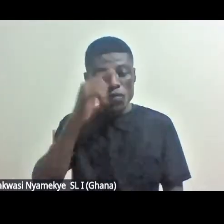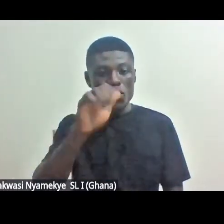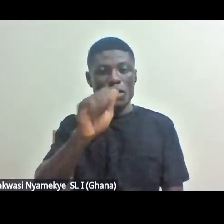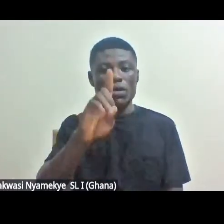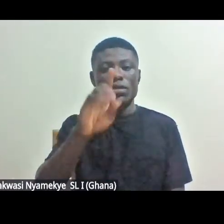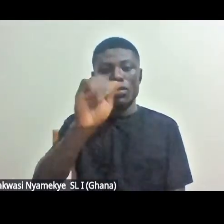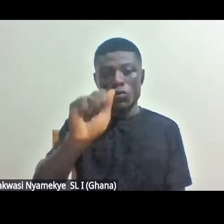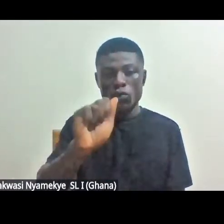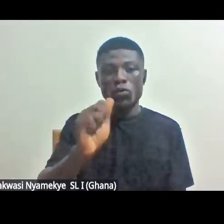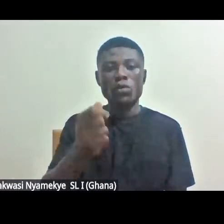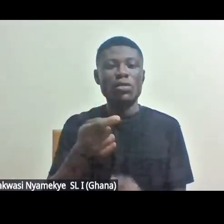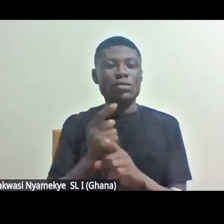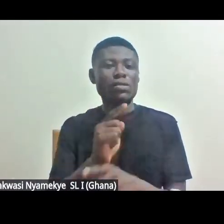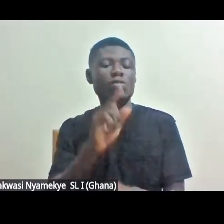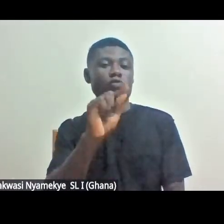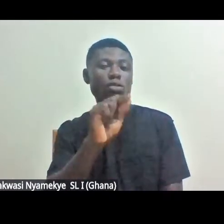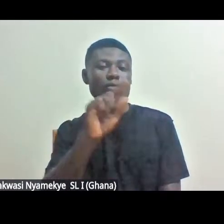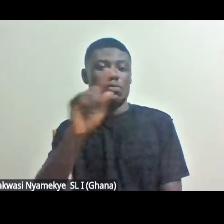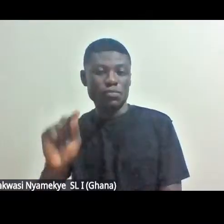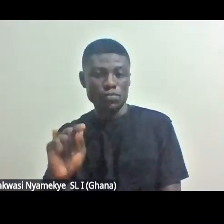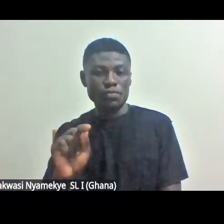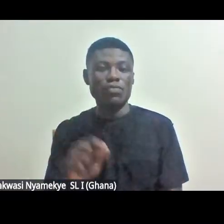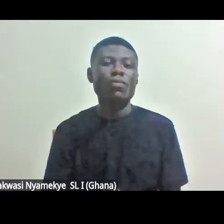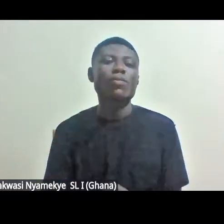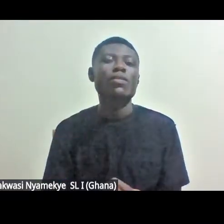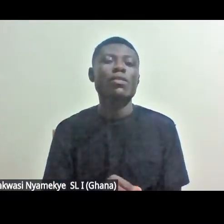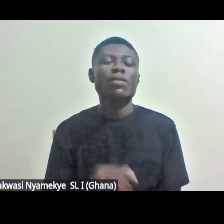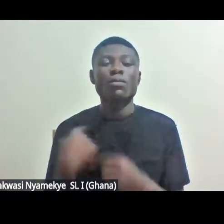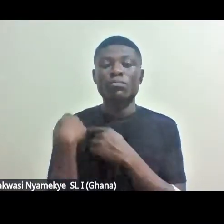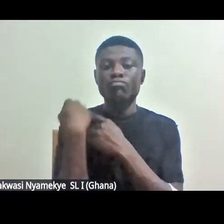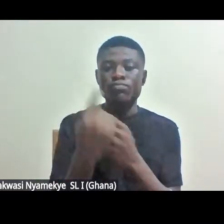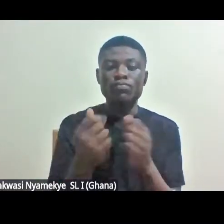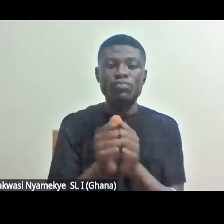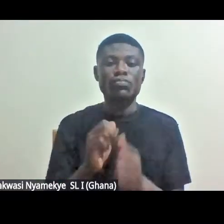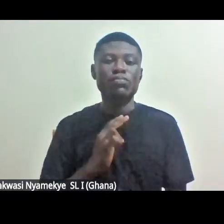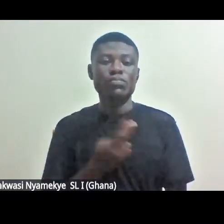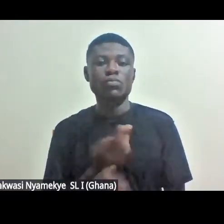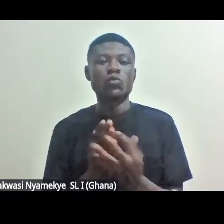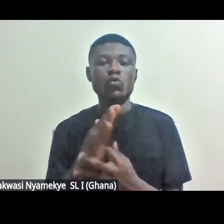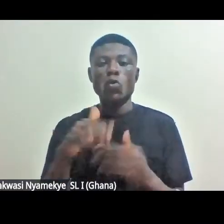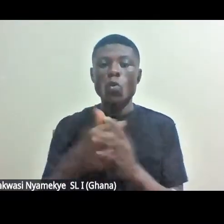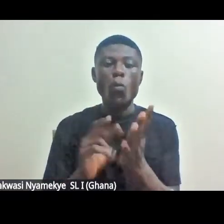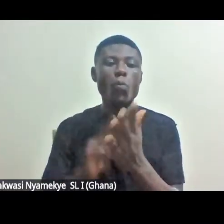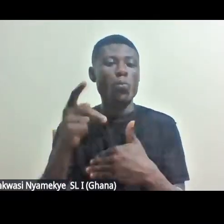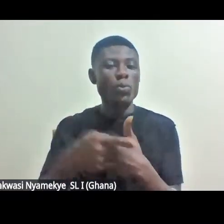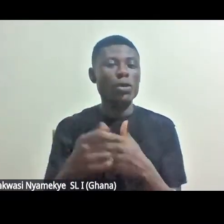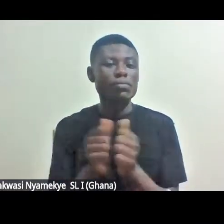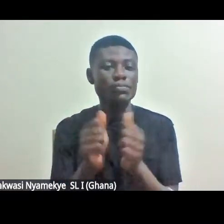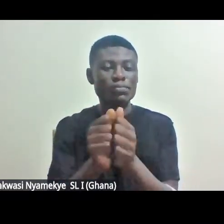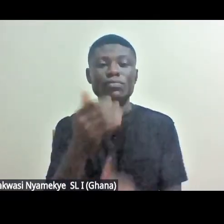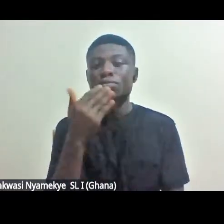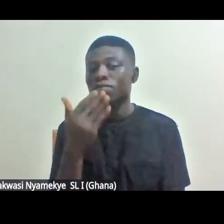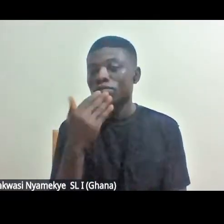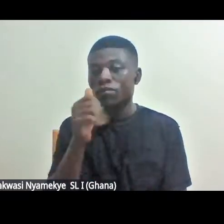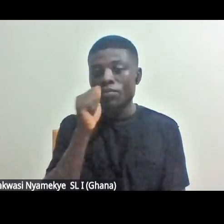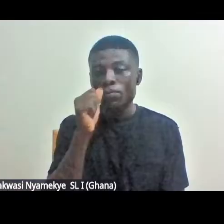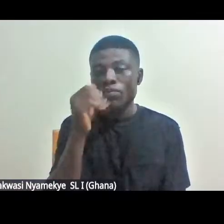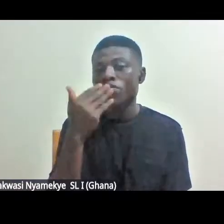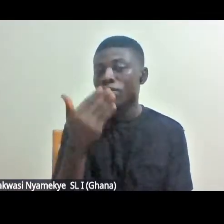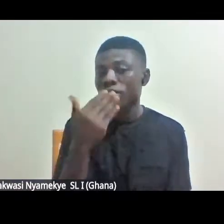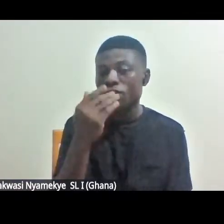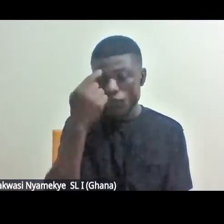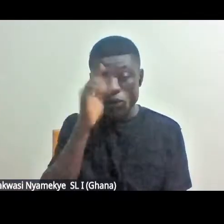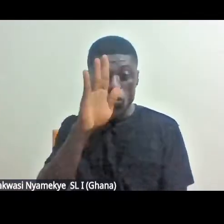think 2020, 2021. He's been with us throughout. And so thank you so much, Martin, for the work you